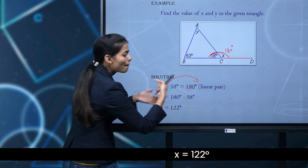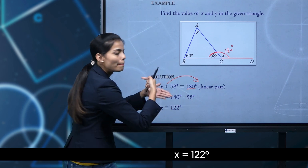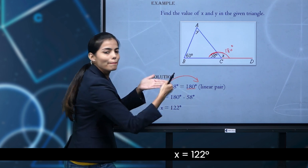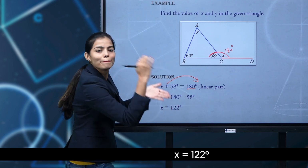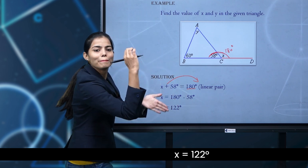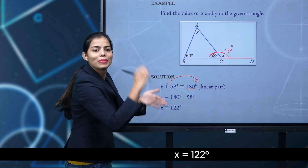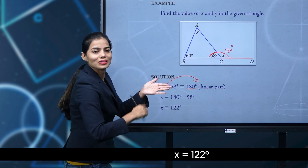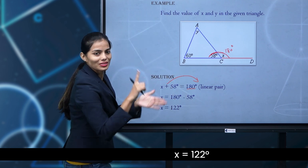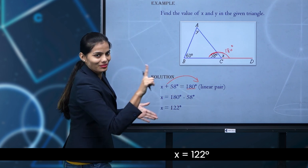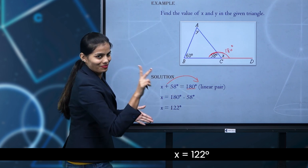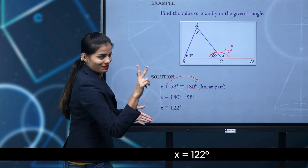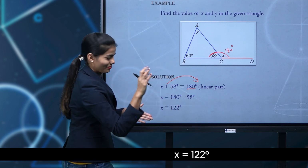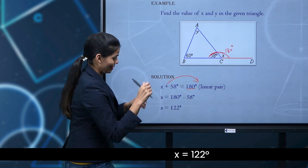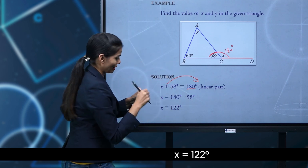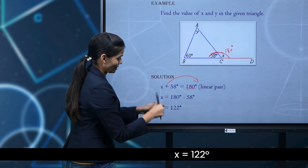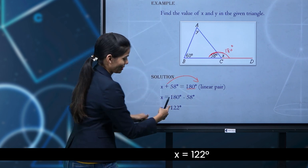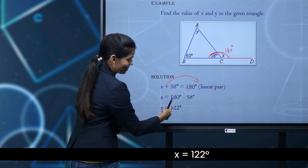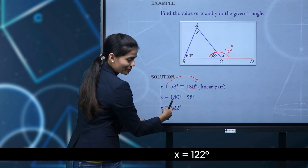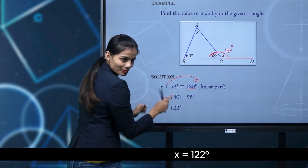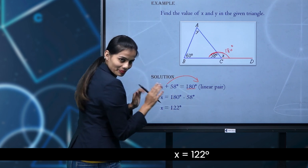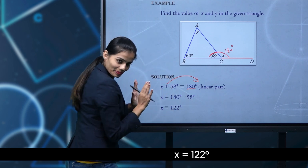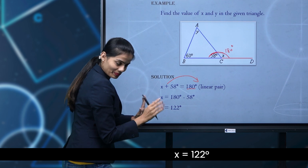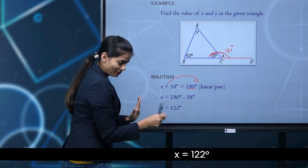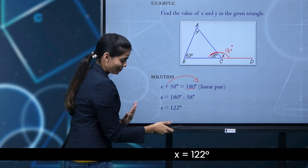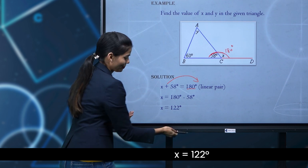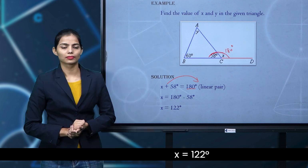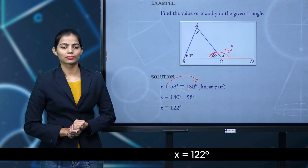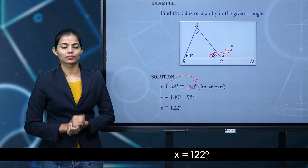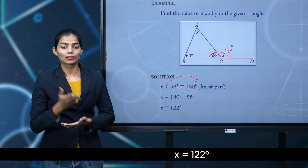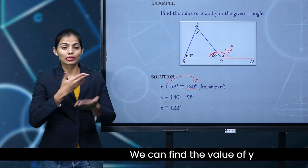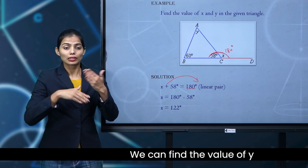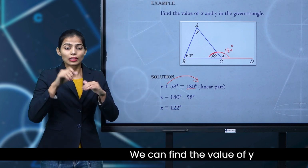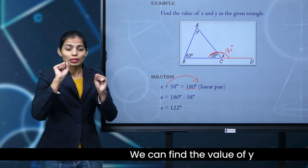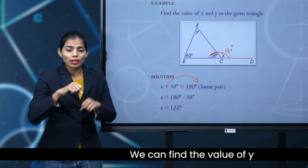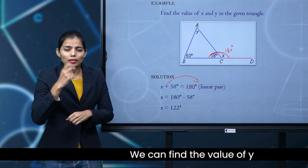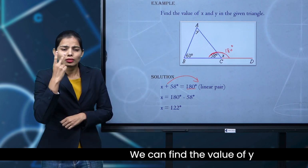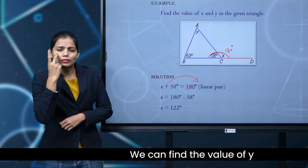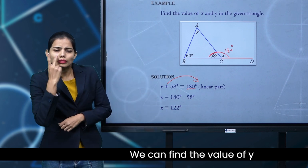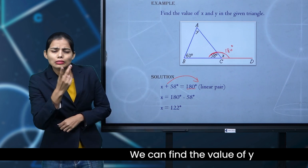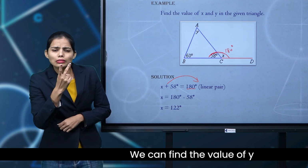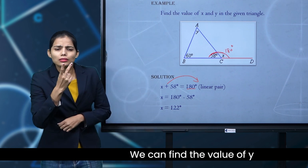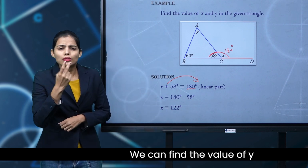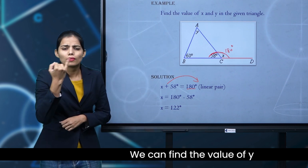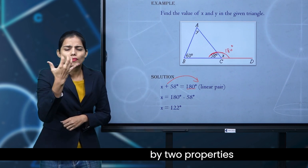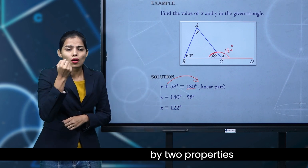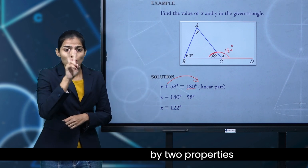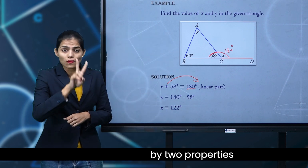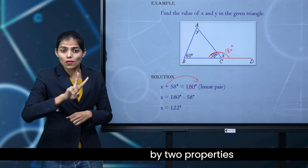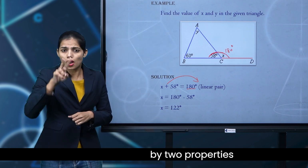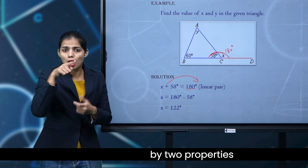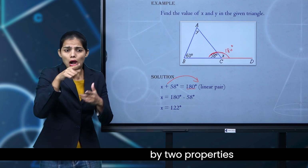X is equal to 122 degree. We can find the value of y by two